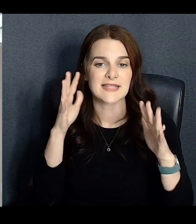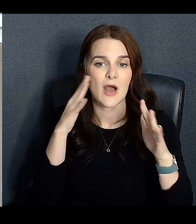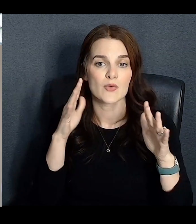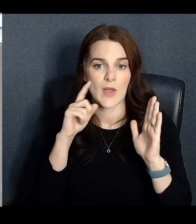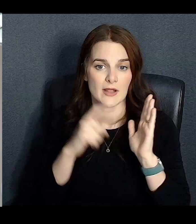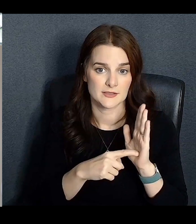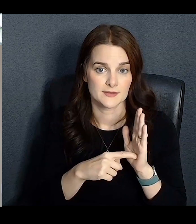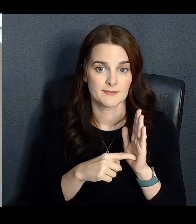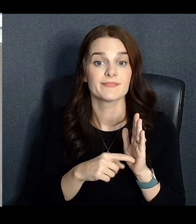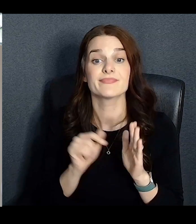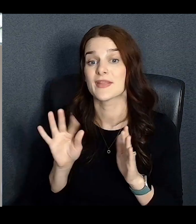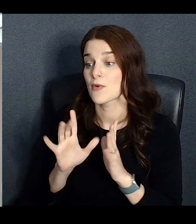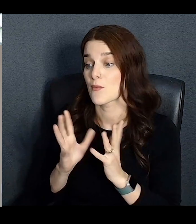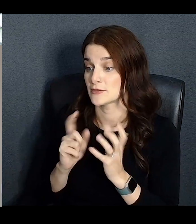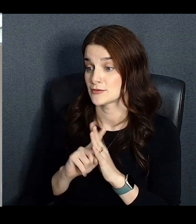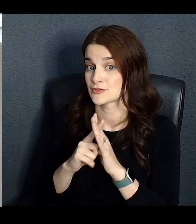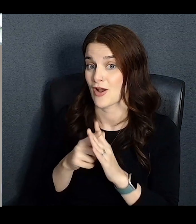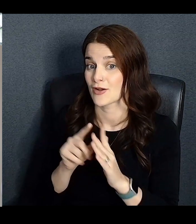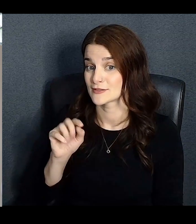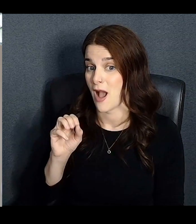one, Tom, I'll kind of talk through it.